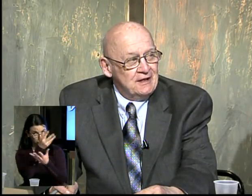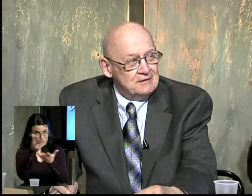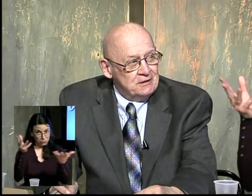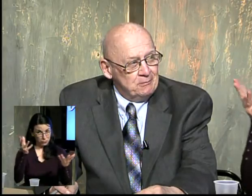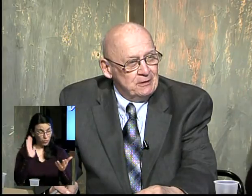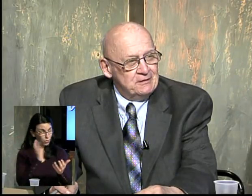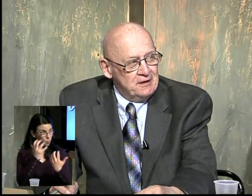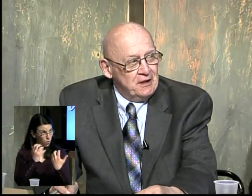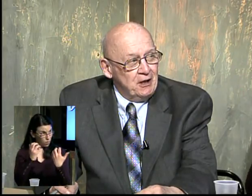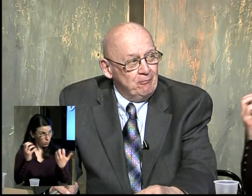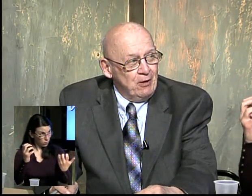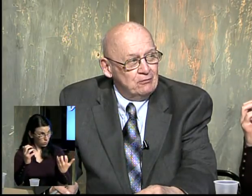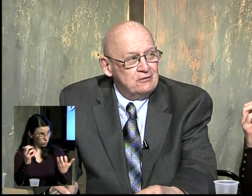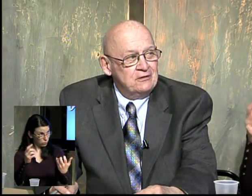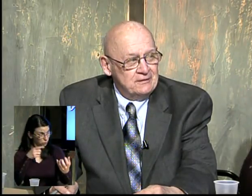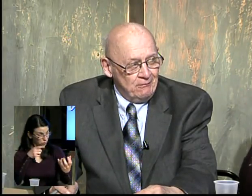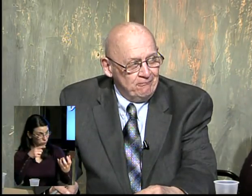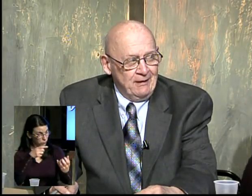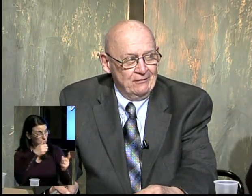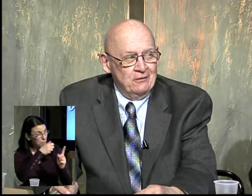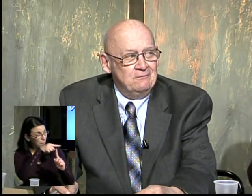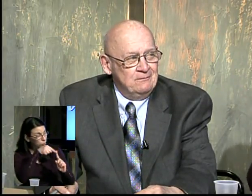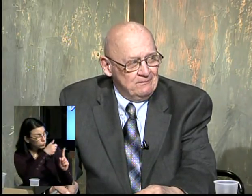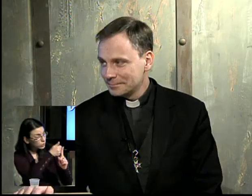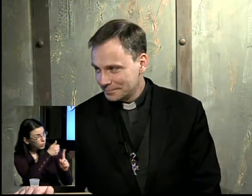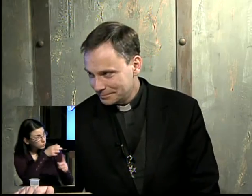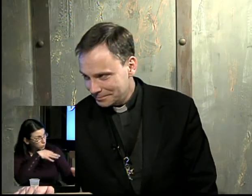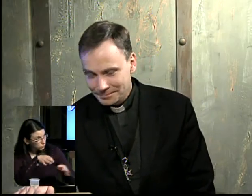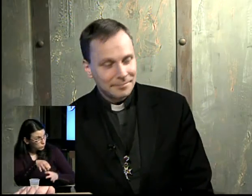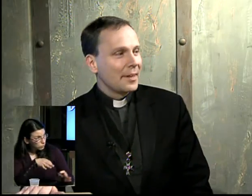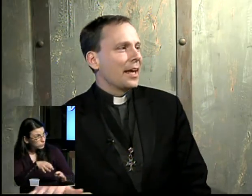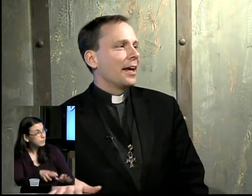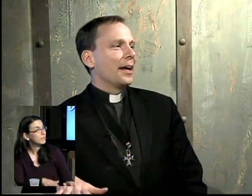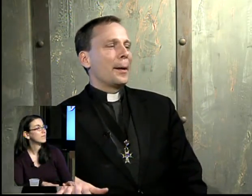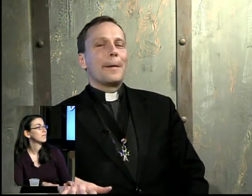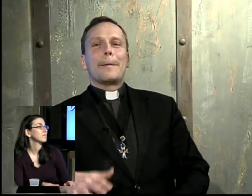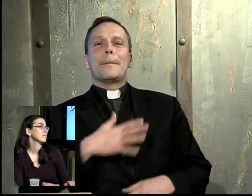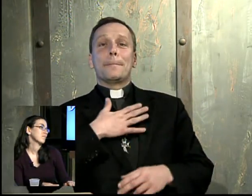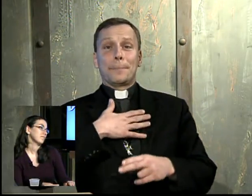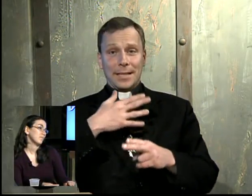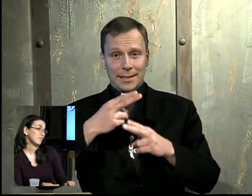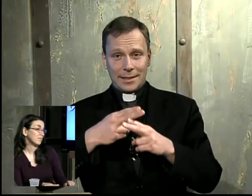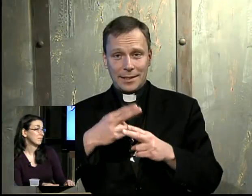audience a little bit about yourself, Father?